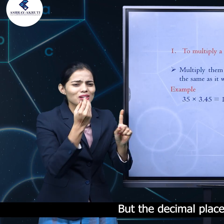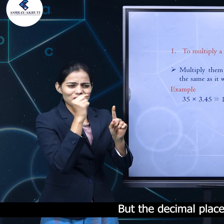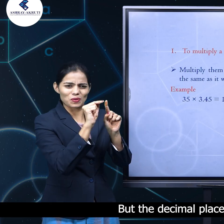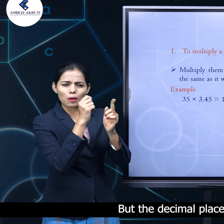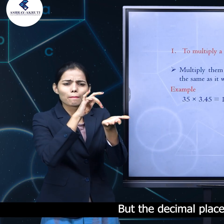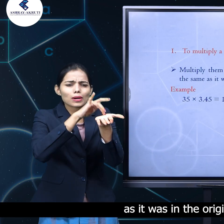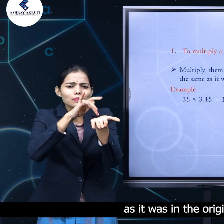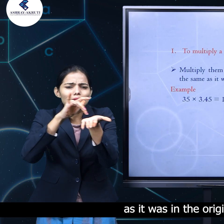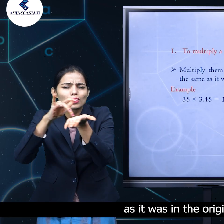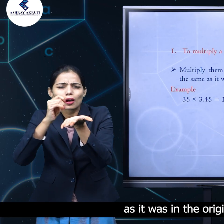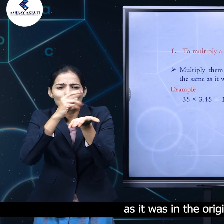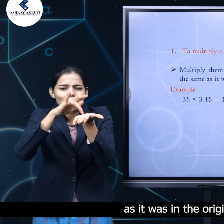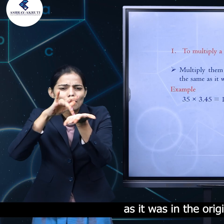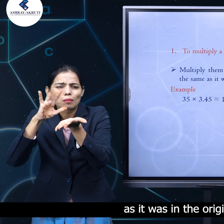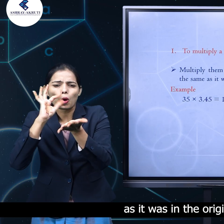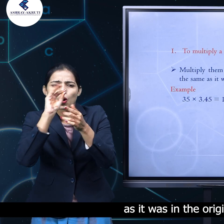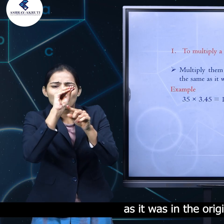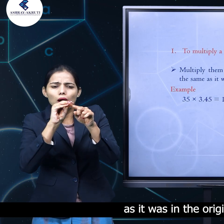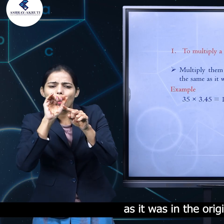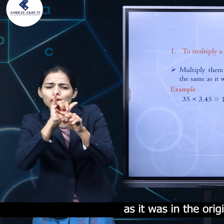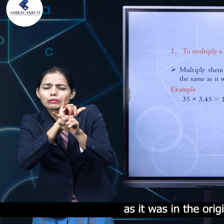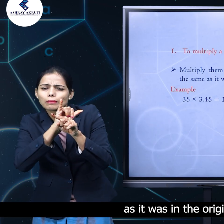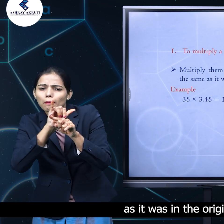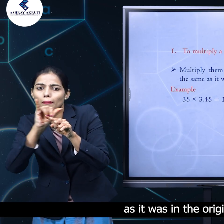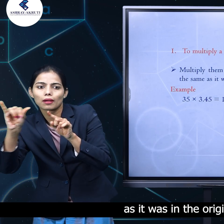same as it was in the original decimal number.